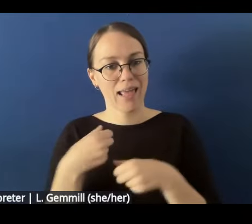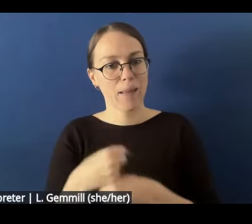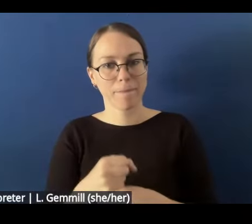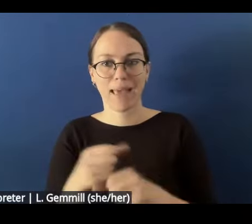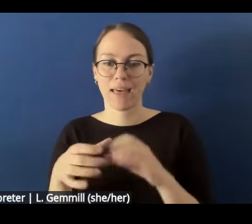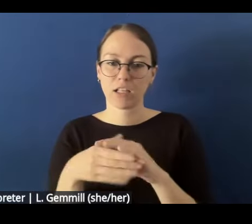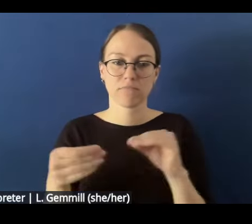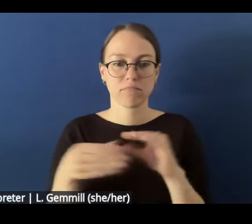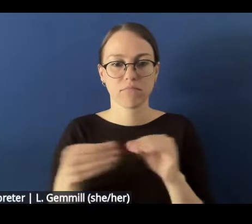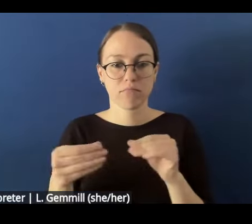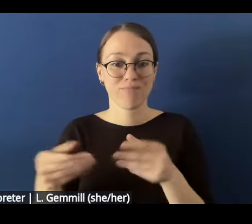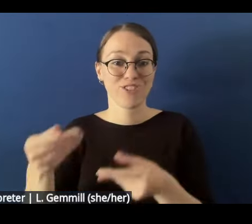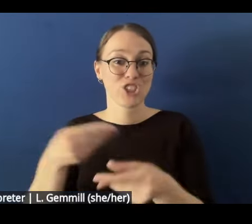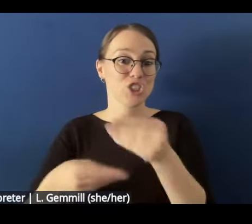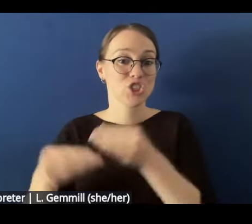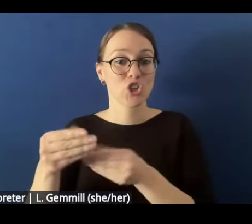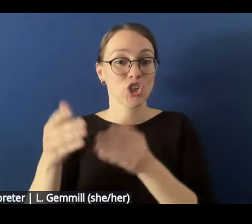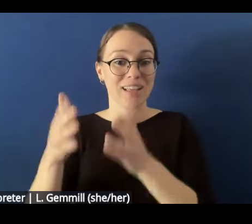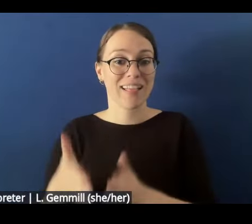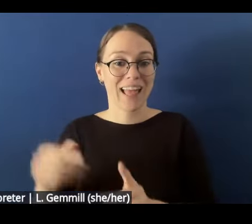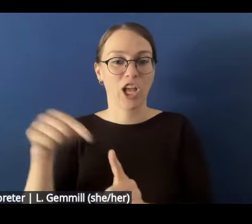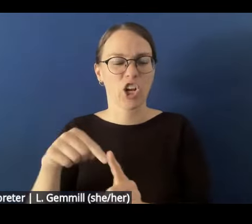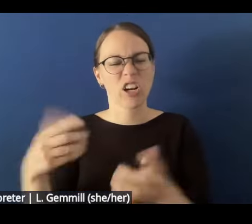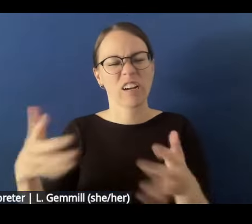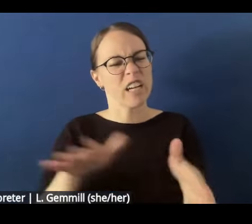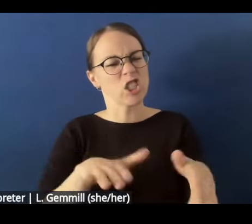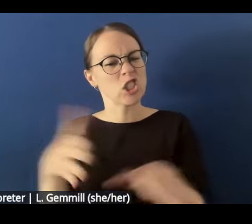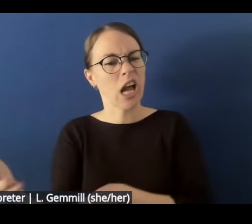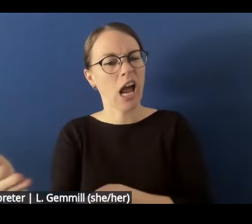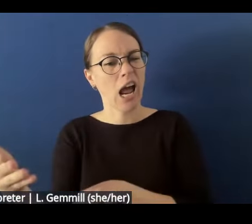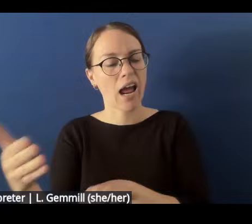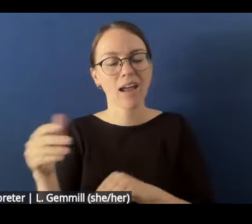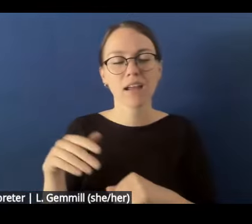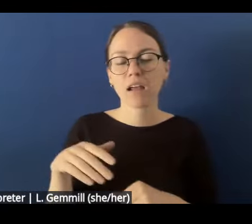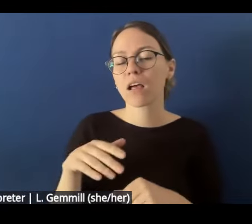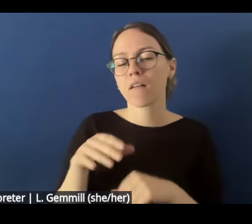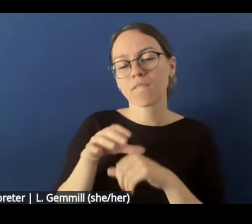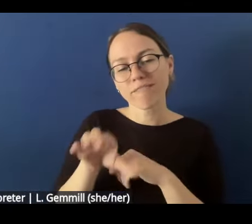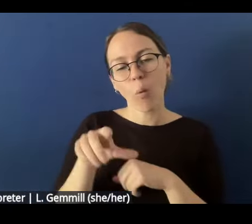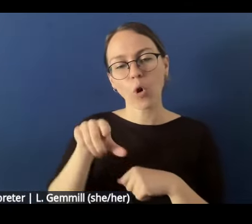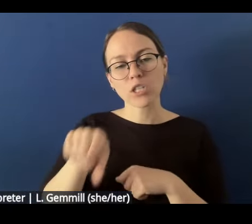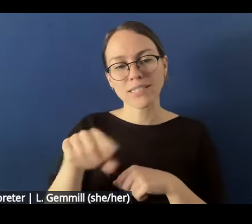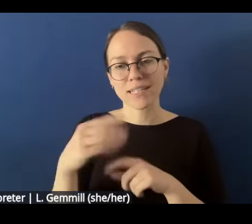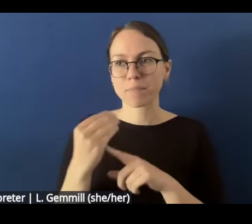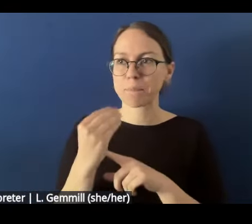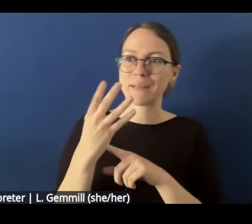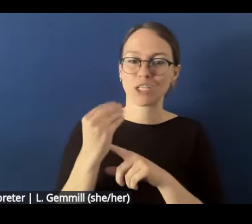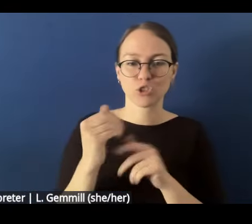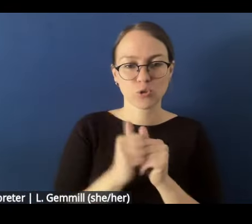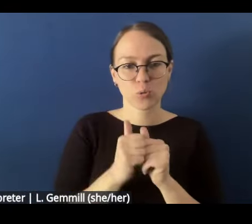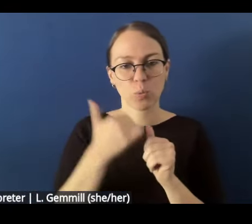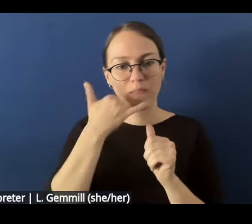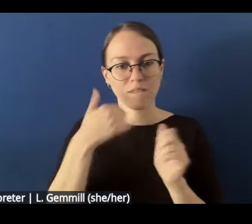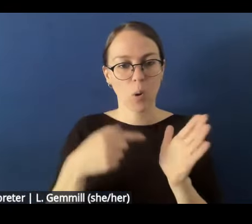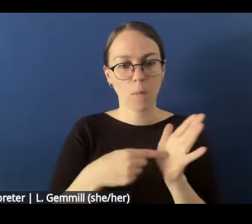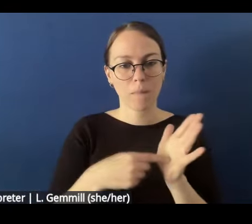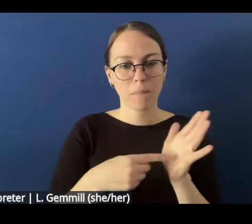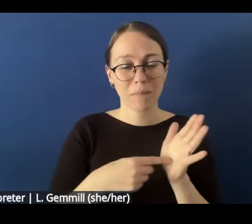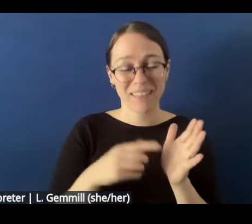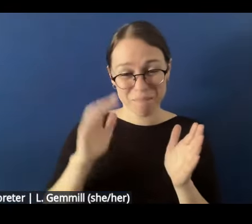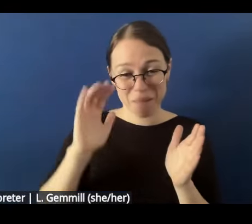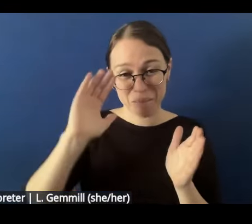take a picture with his phone bill and send it in. And it's funny, yes, but at the same time, that's the time the